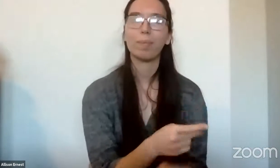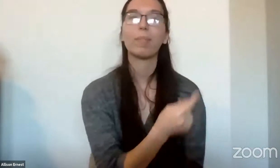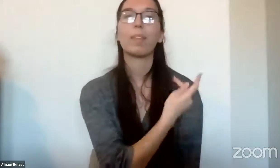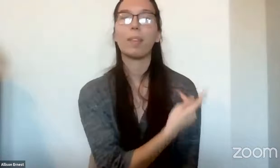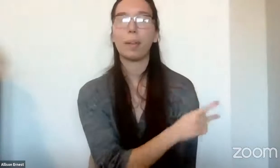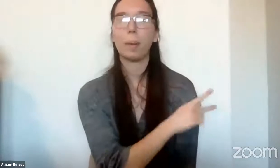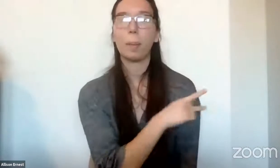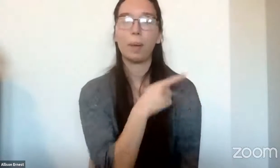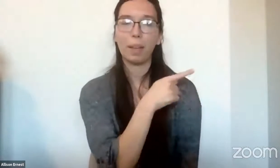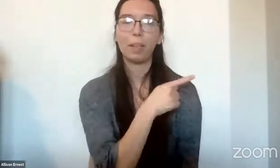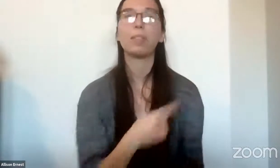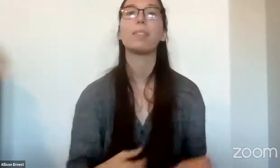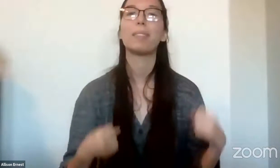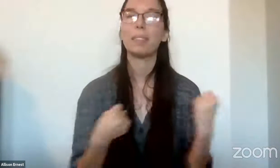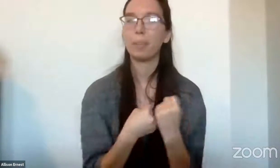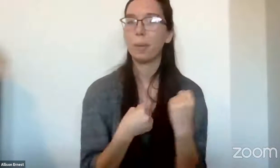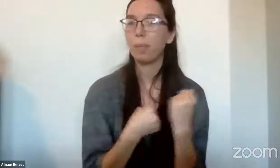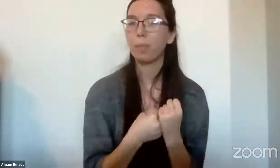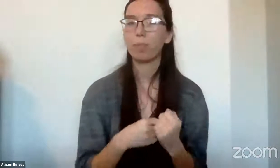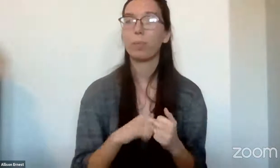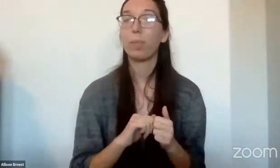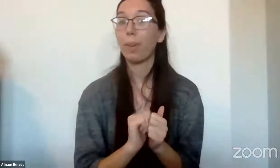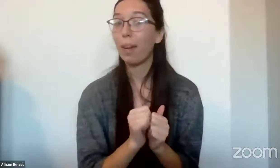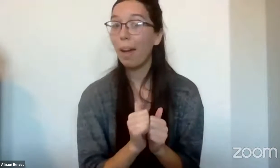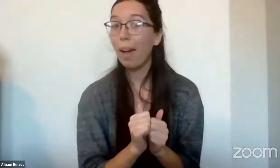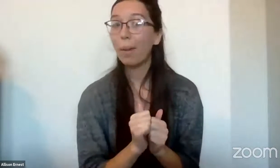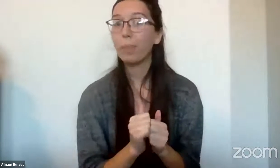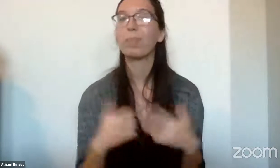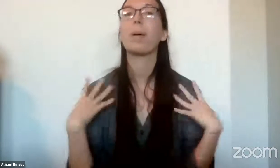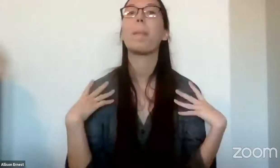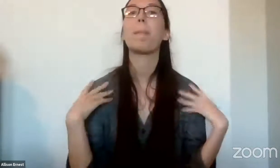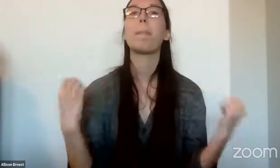support. So here we go. Allison, are you ready?